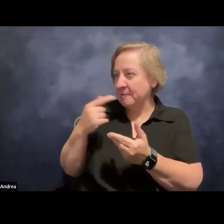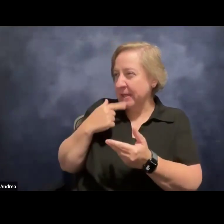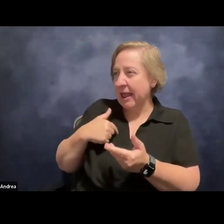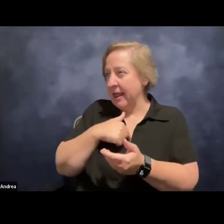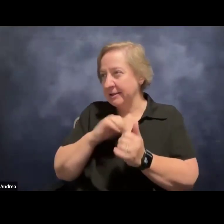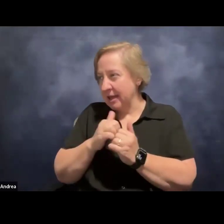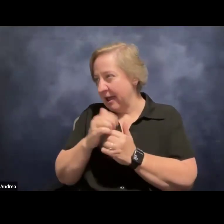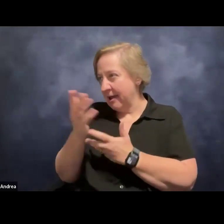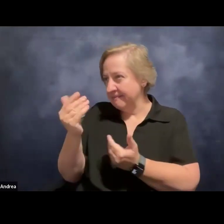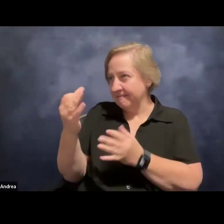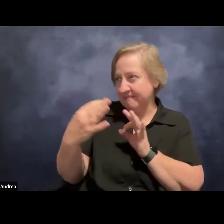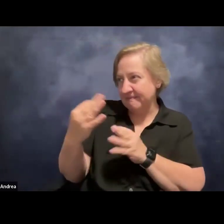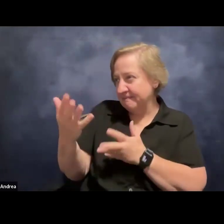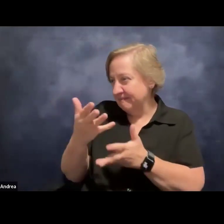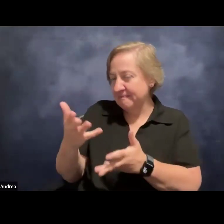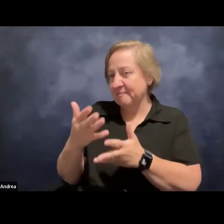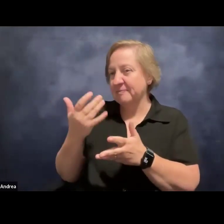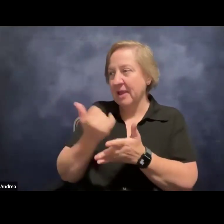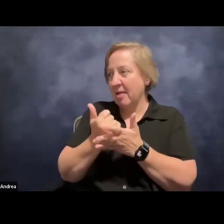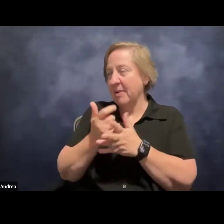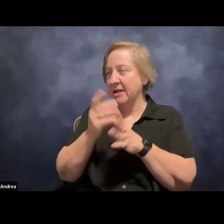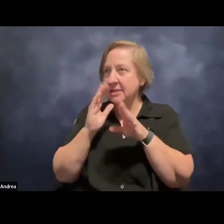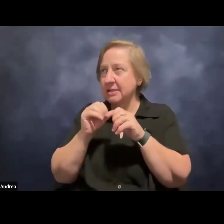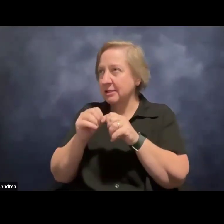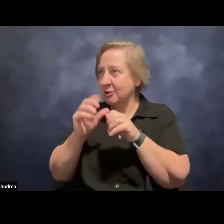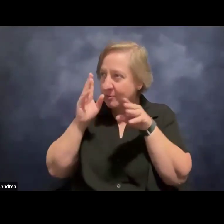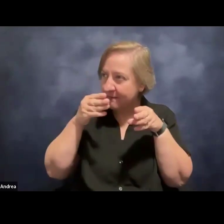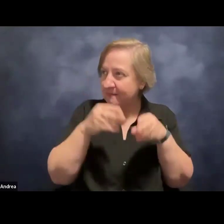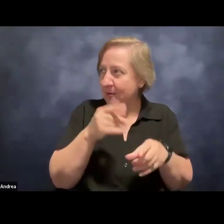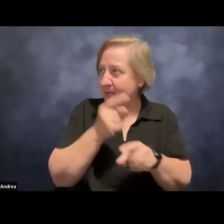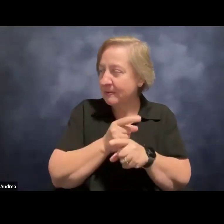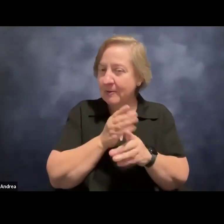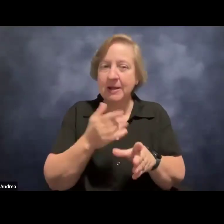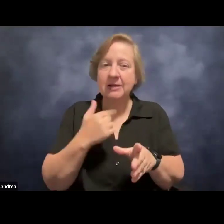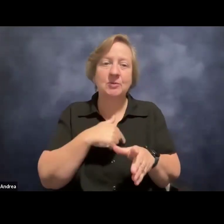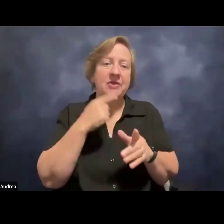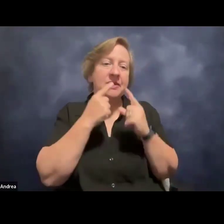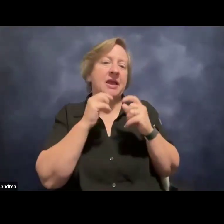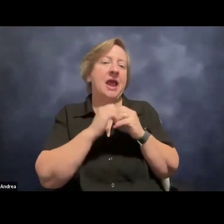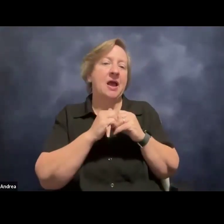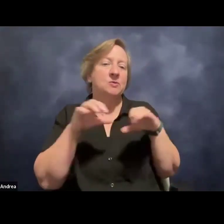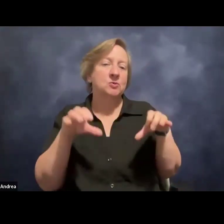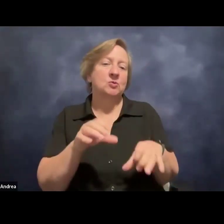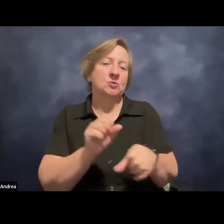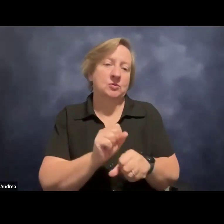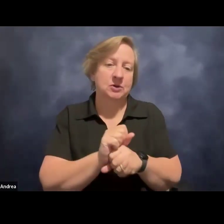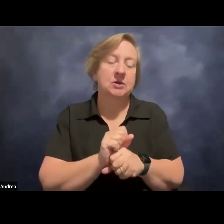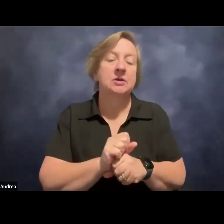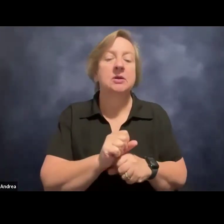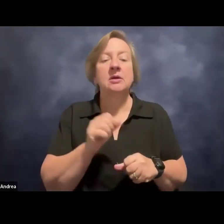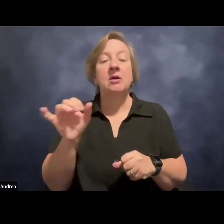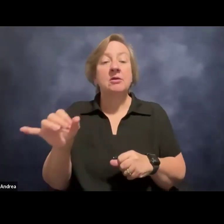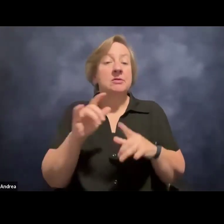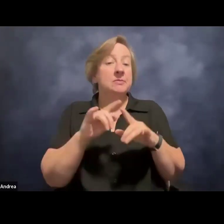input, help us stay grounded as we think about how we're implementing and doing work. And then we also are interested